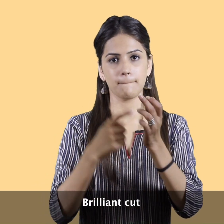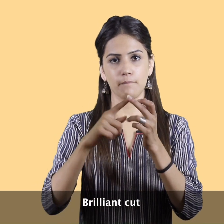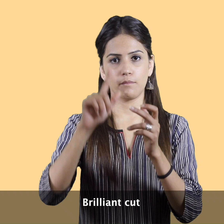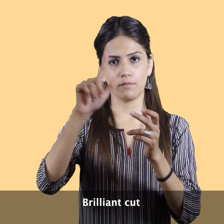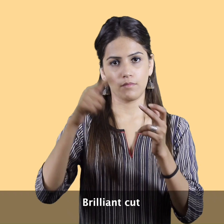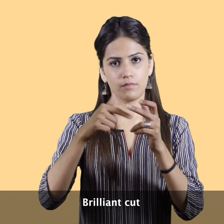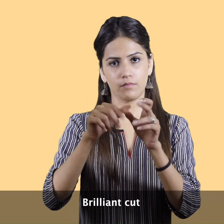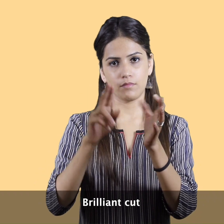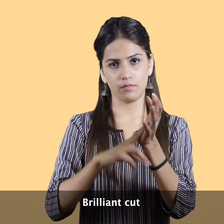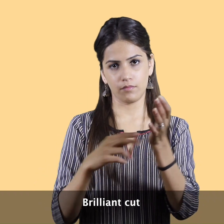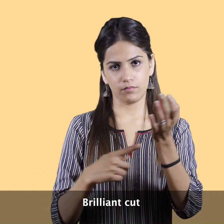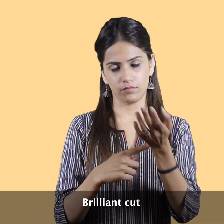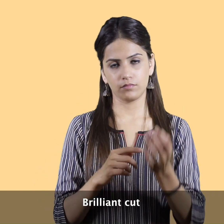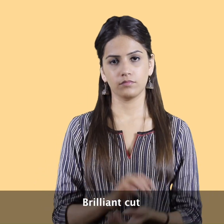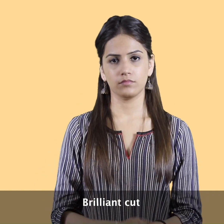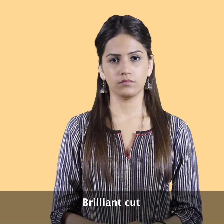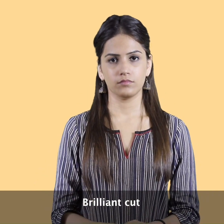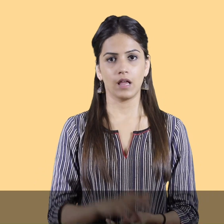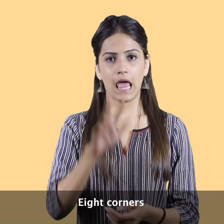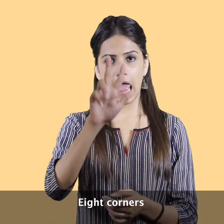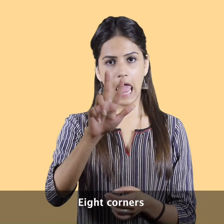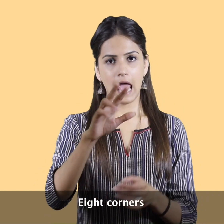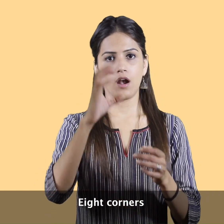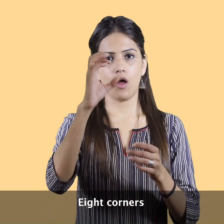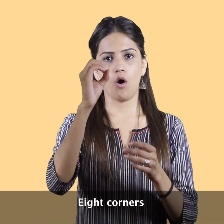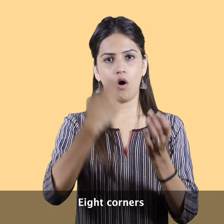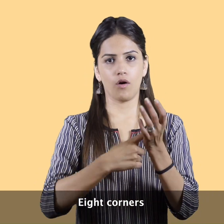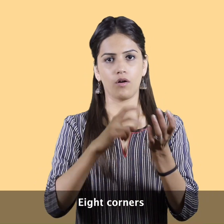Brilliant cut. 8 corners.